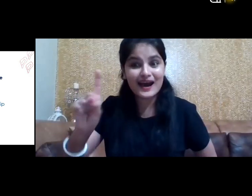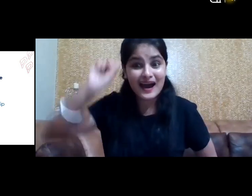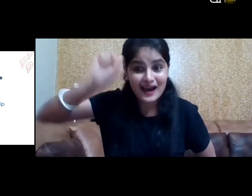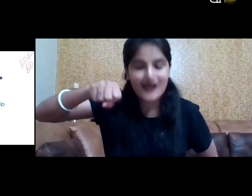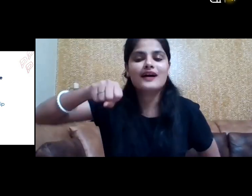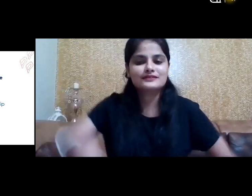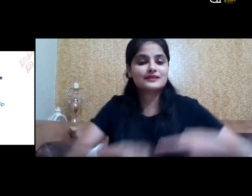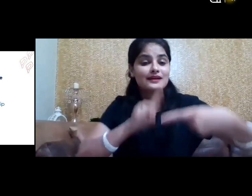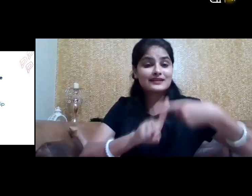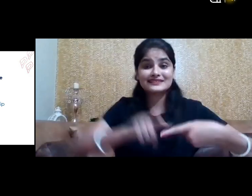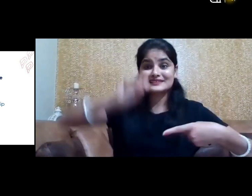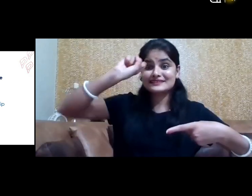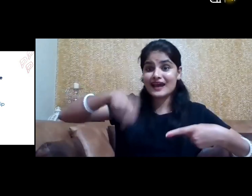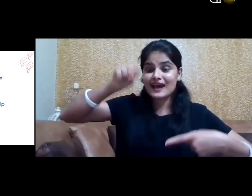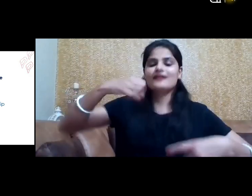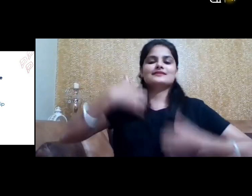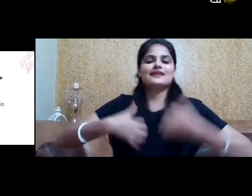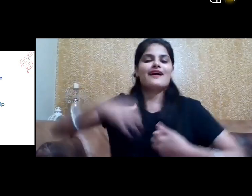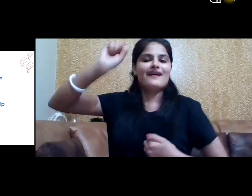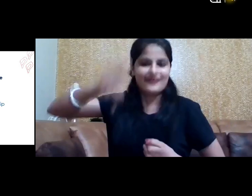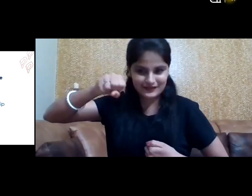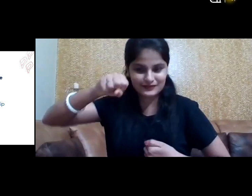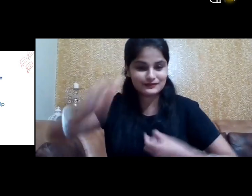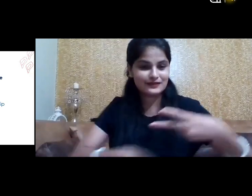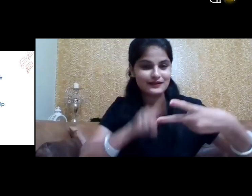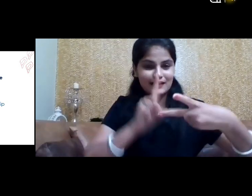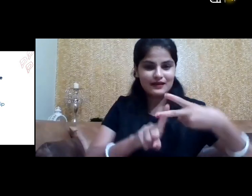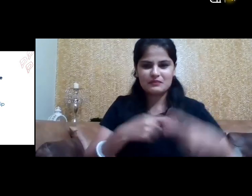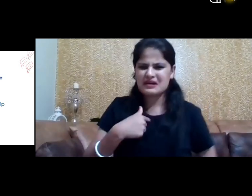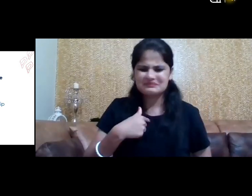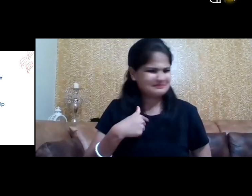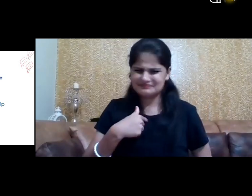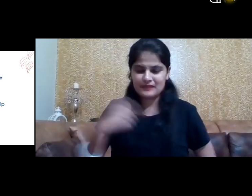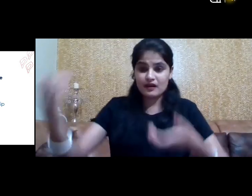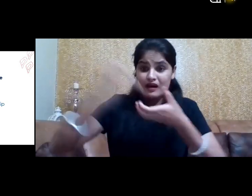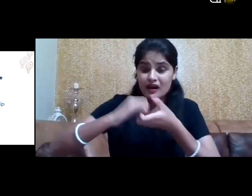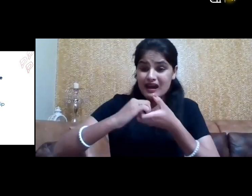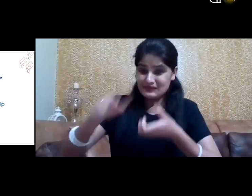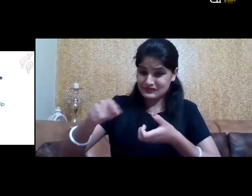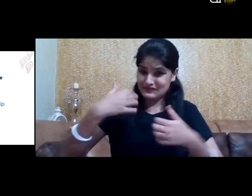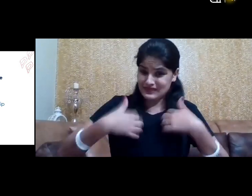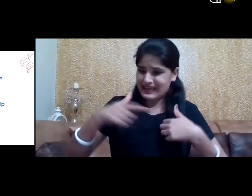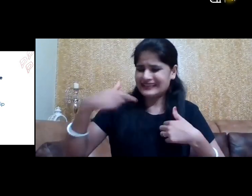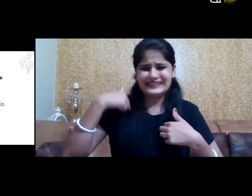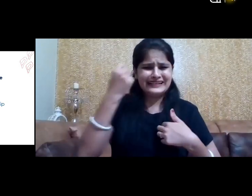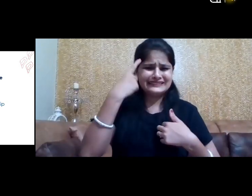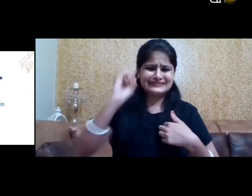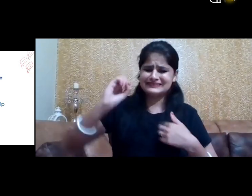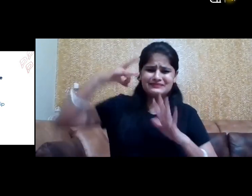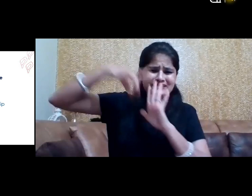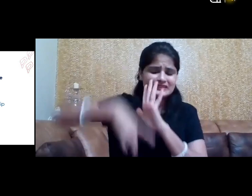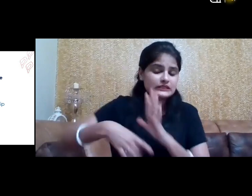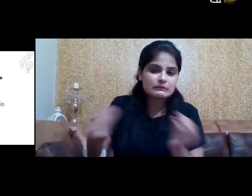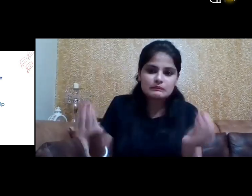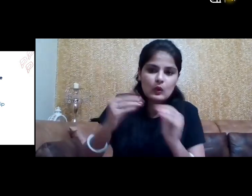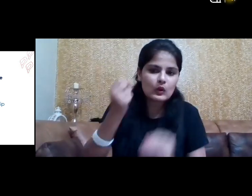So do you feel positive and excited to see what the partners will do? First, you can answer as yes. B, maybe, I don't know. I